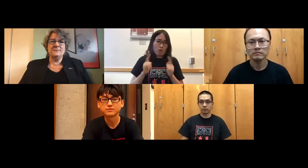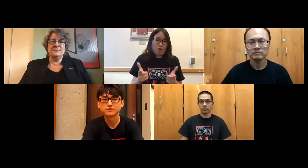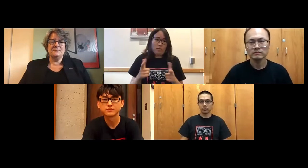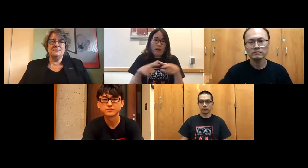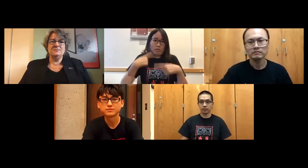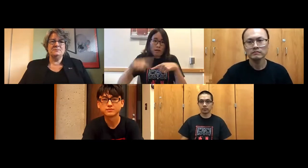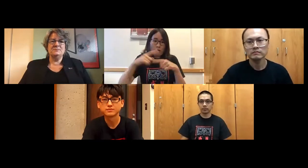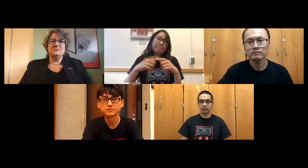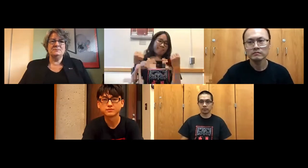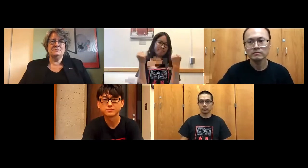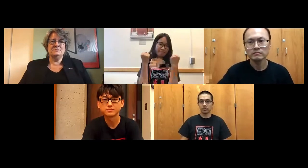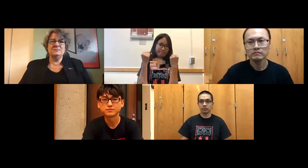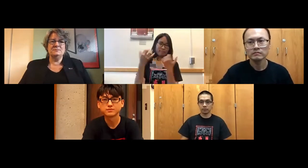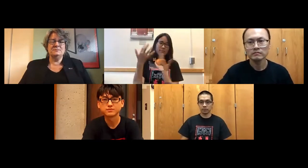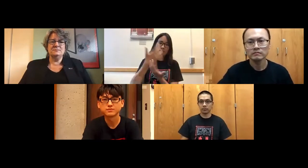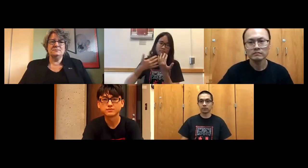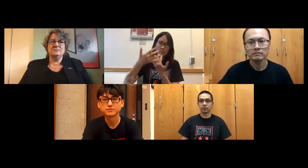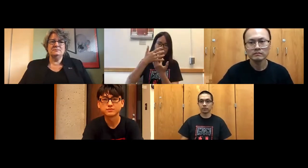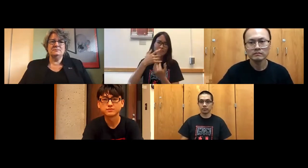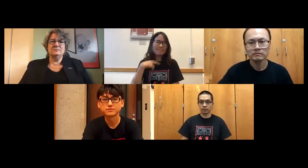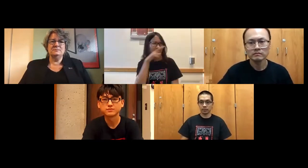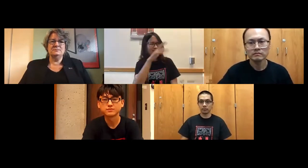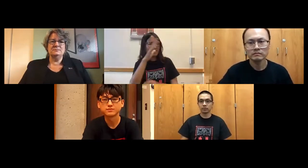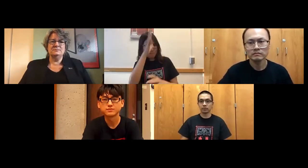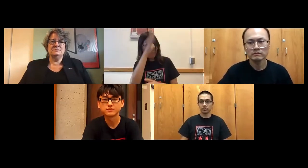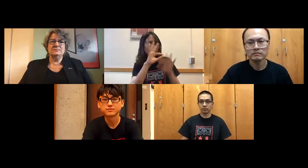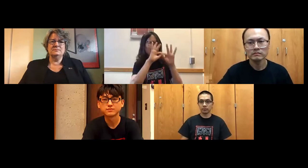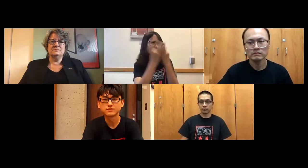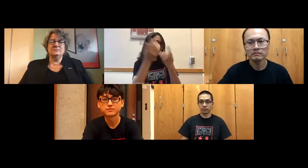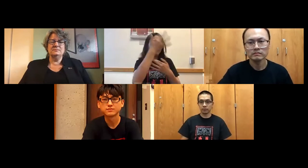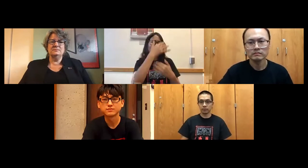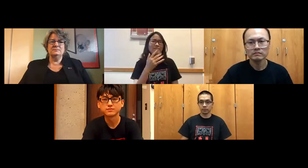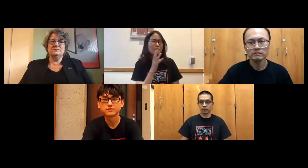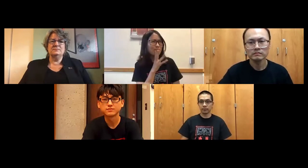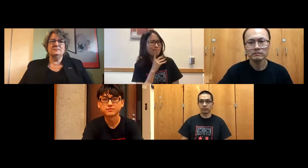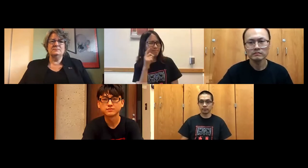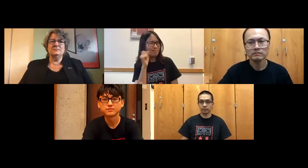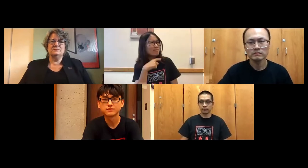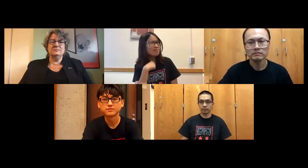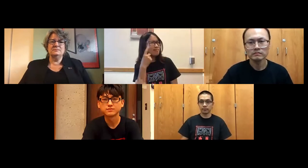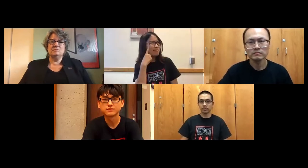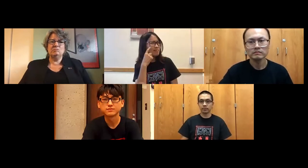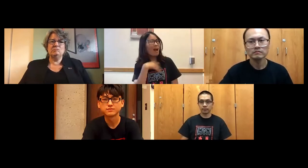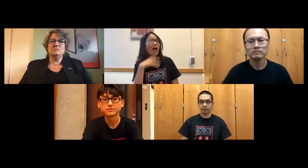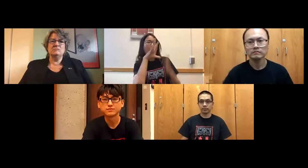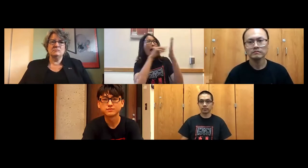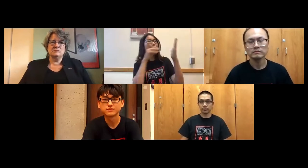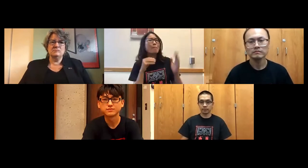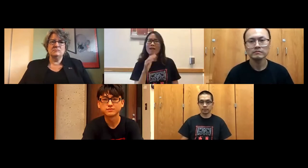I accepted that because I have a deaf sister and we were able to use sign language together. Even though the